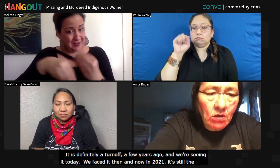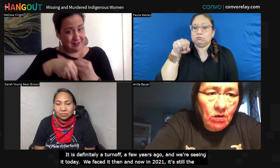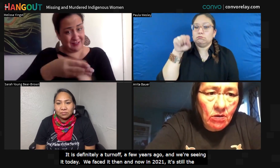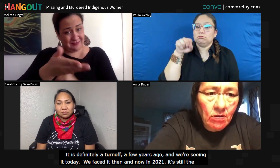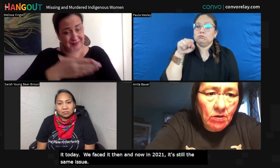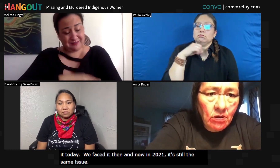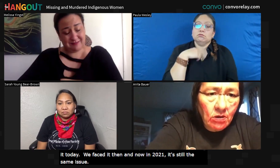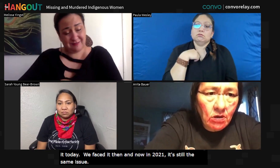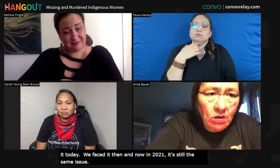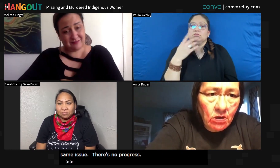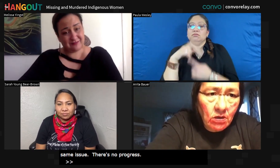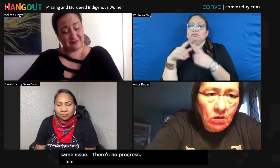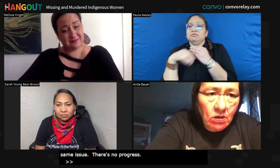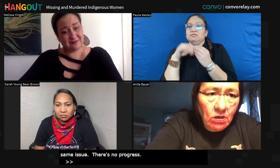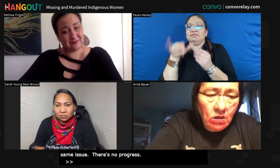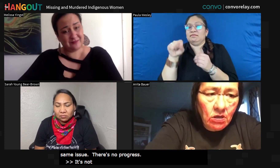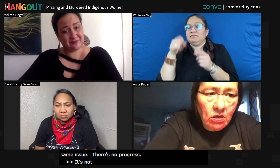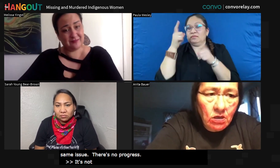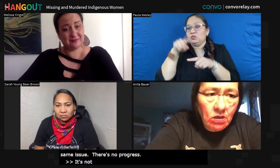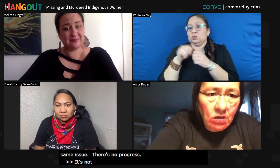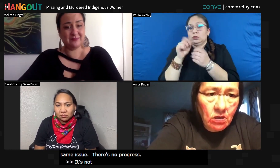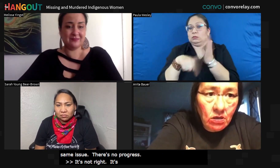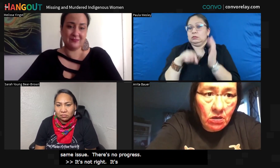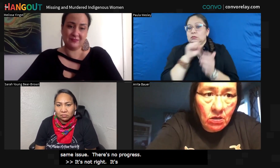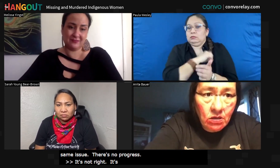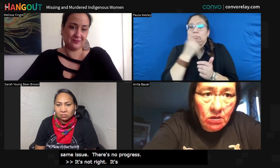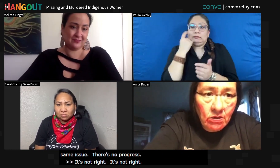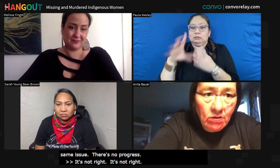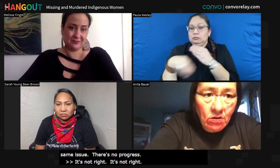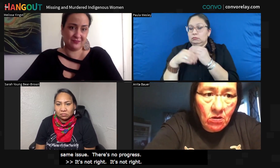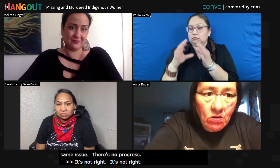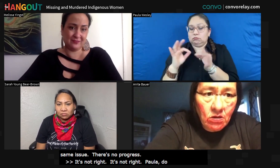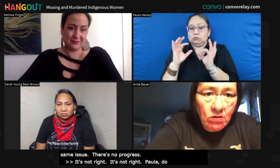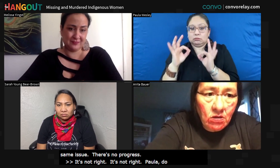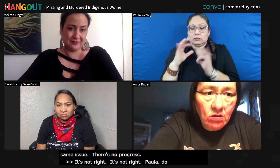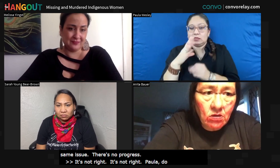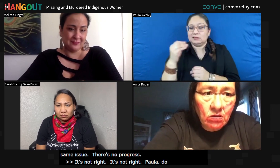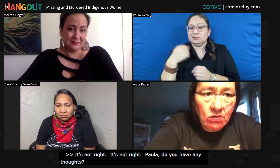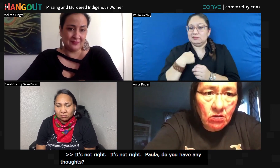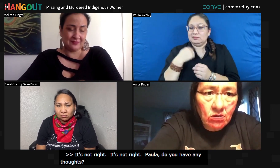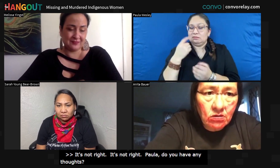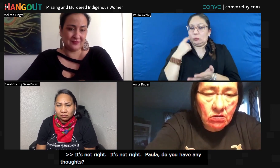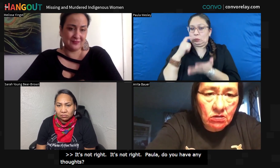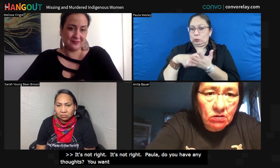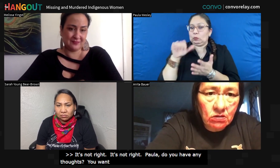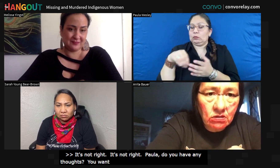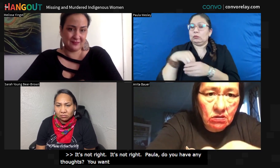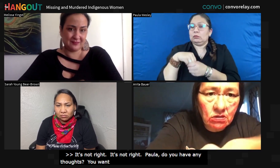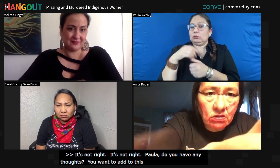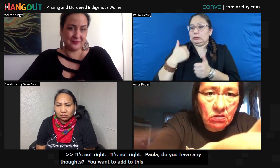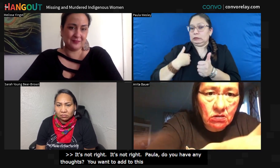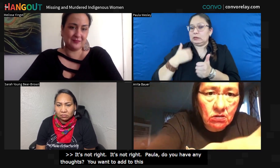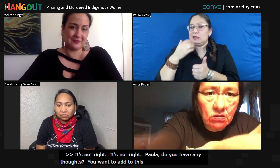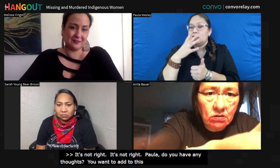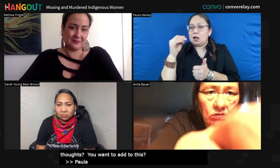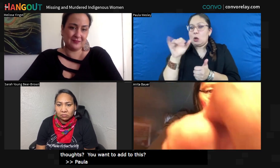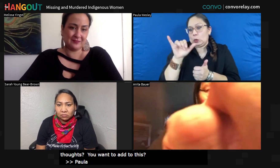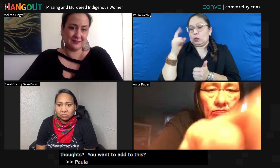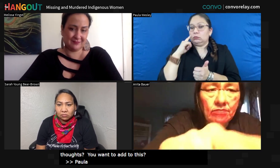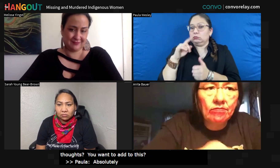Paula, you have any thoughts? Do you want to add to this? Absolutely. I agree with what Sarah just mentioned. And I do notice that in Canada